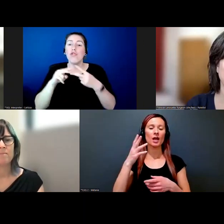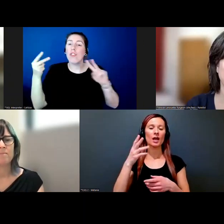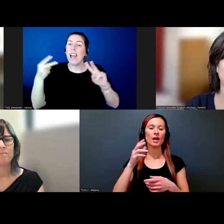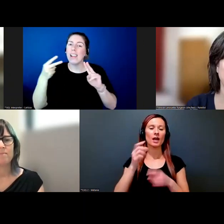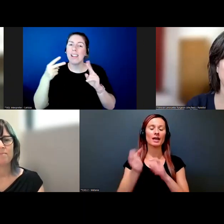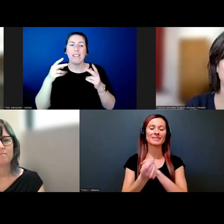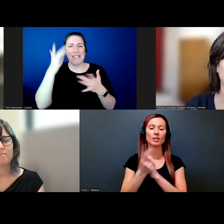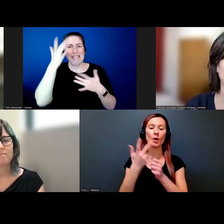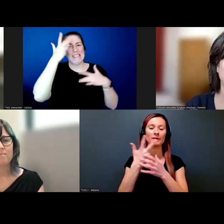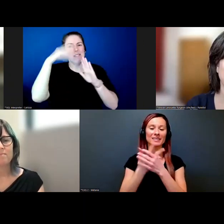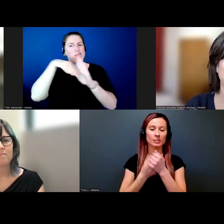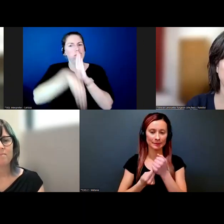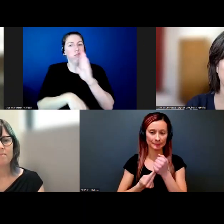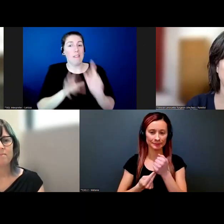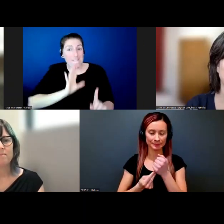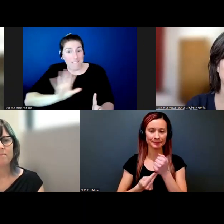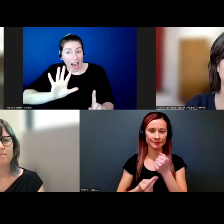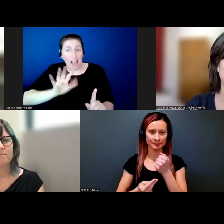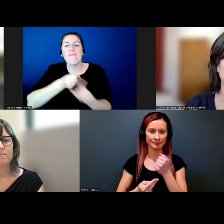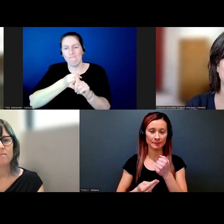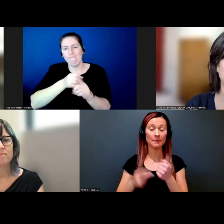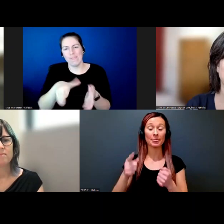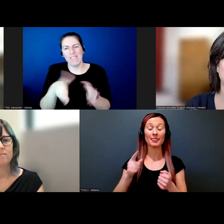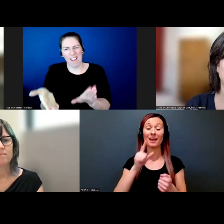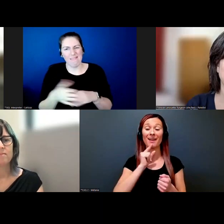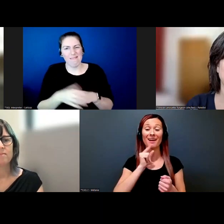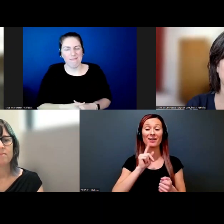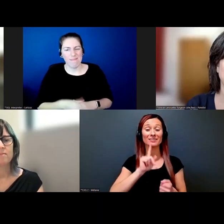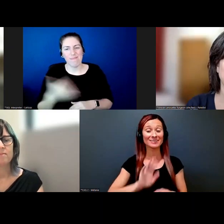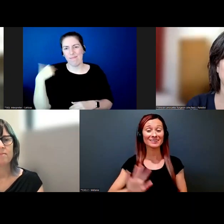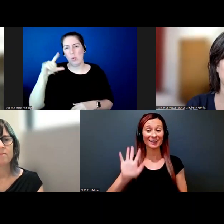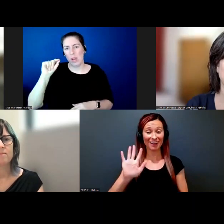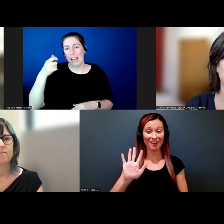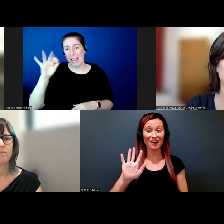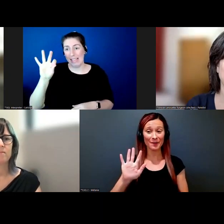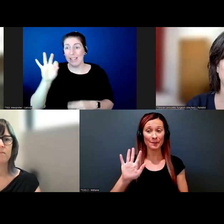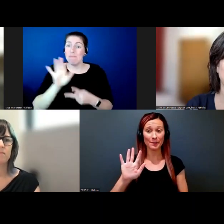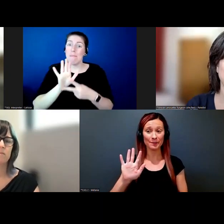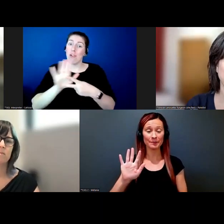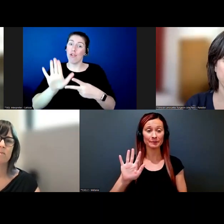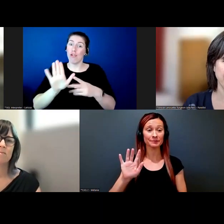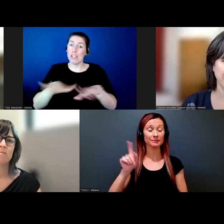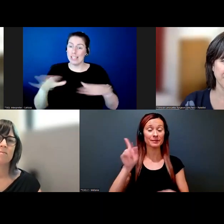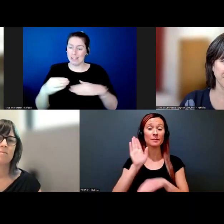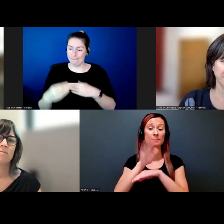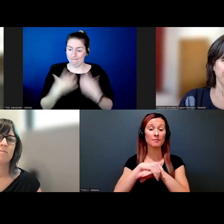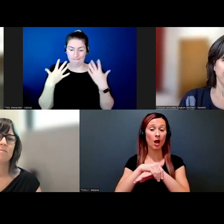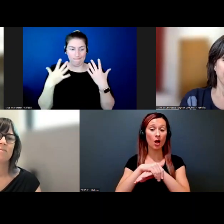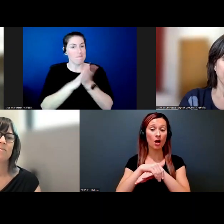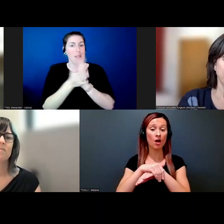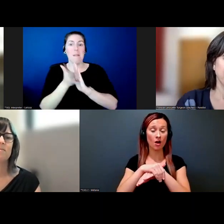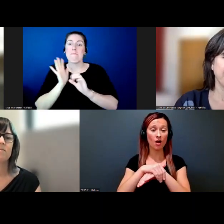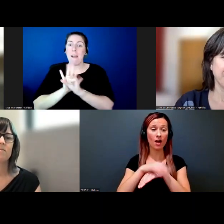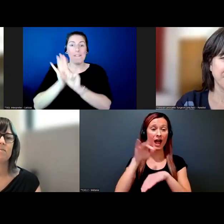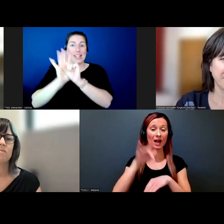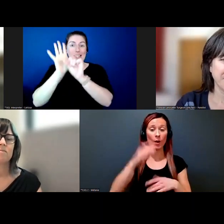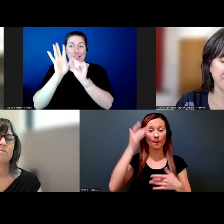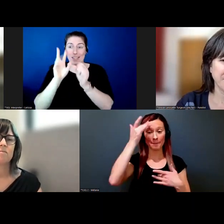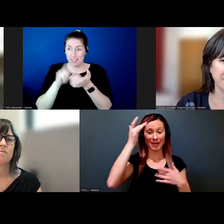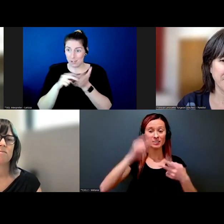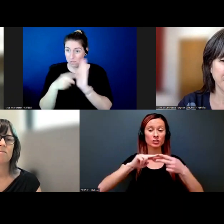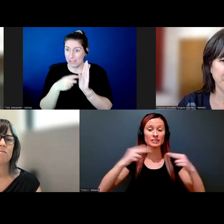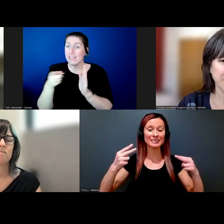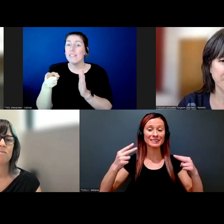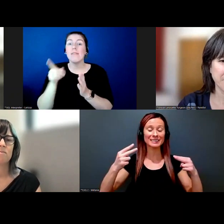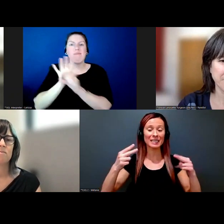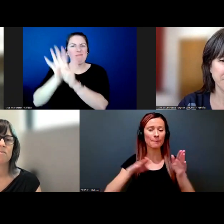at the age of 5. Her children inspired her to advocacy, which has led to financial support for families